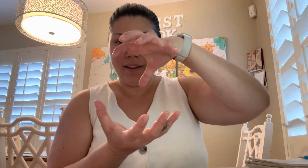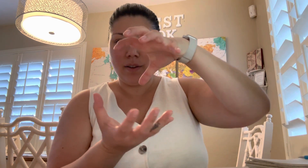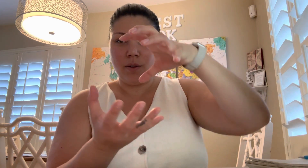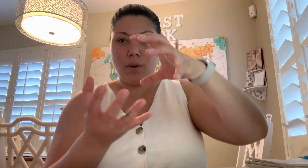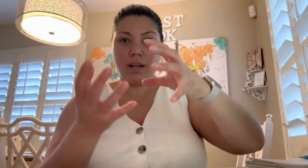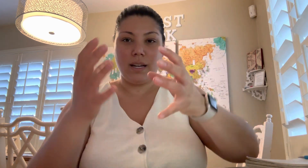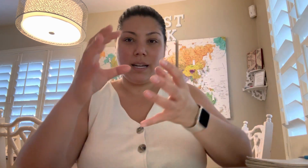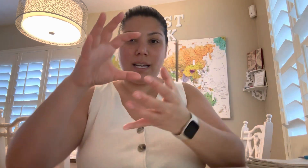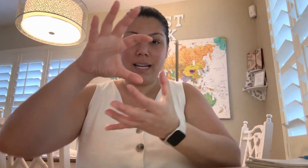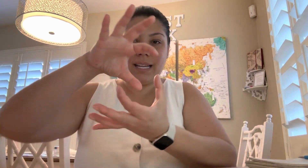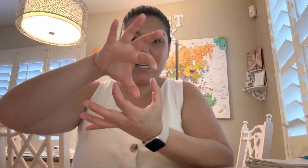Ecosystem.